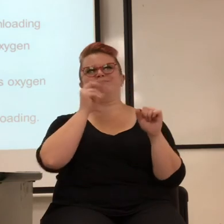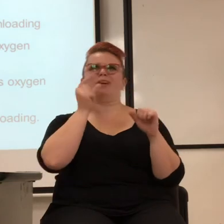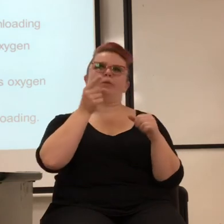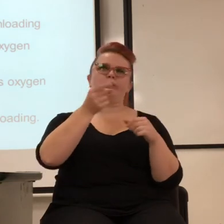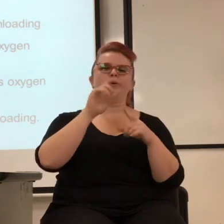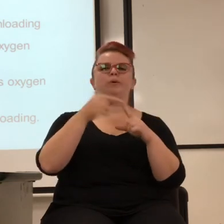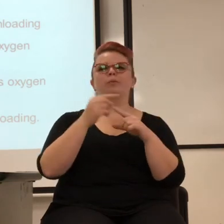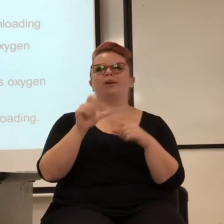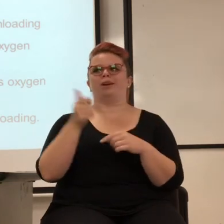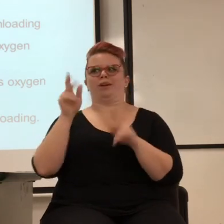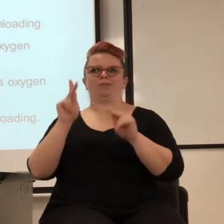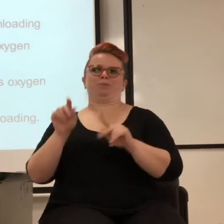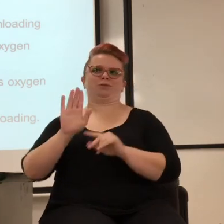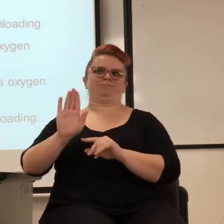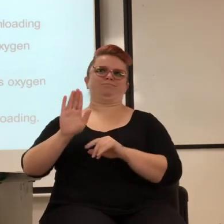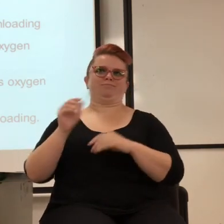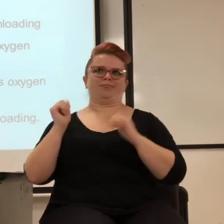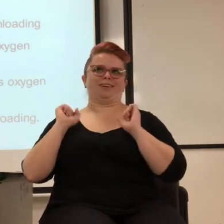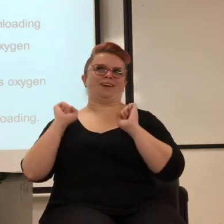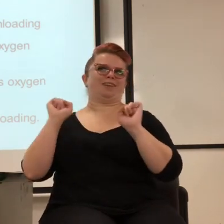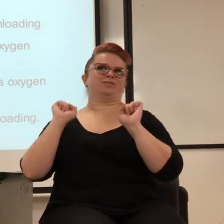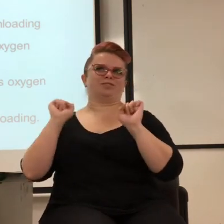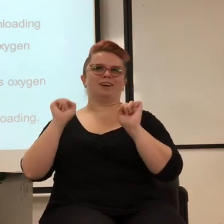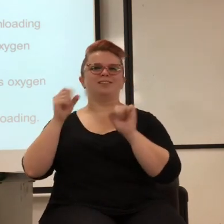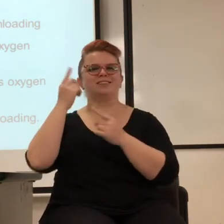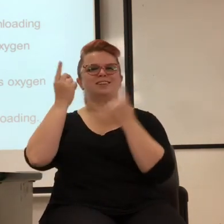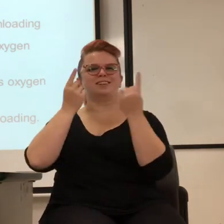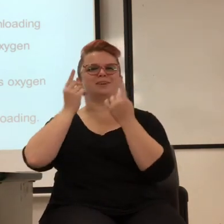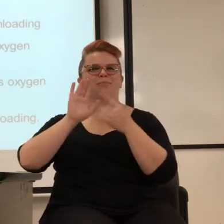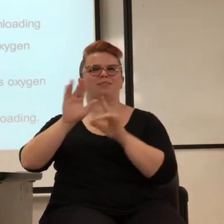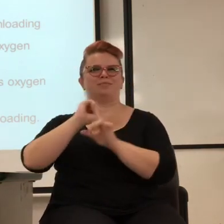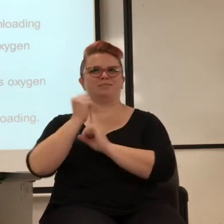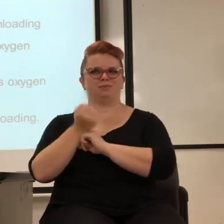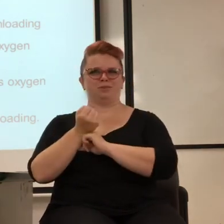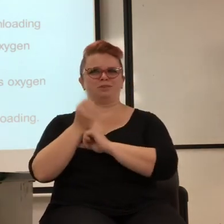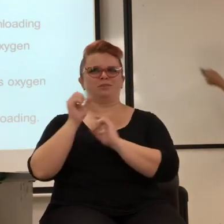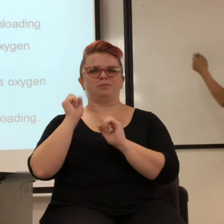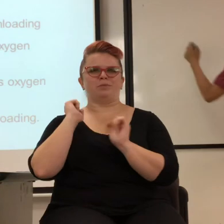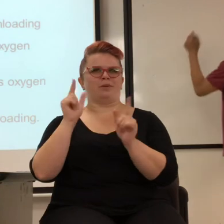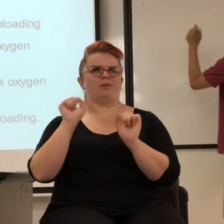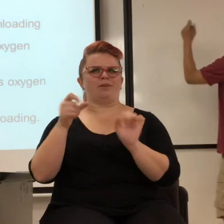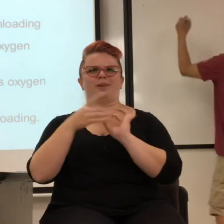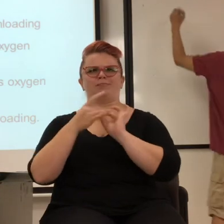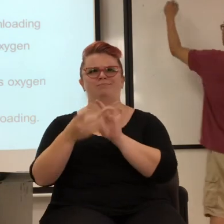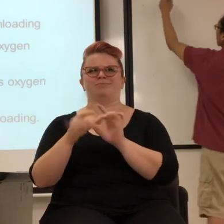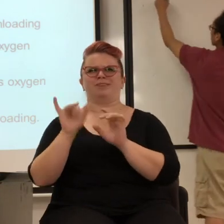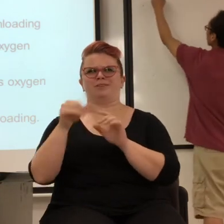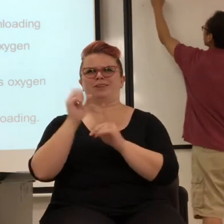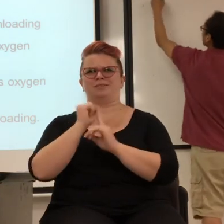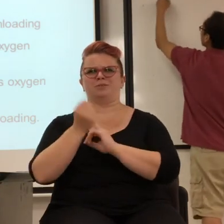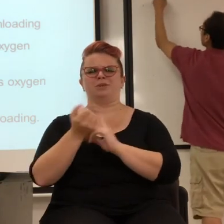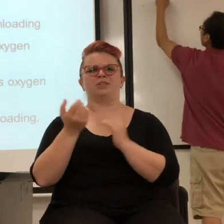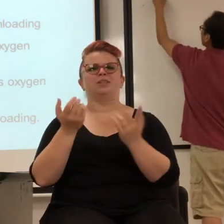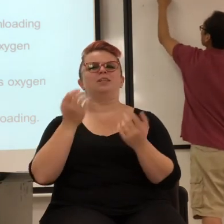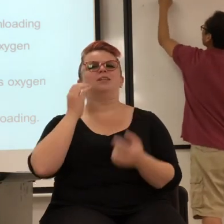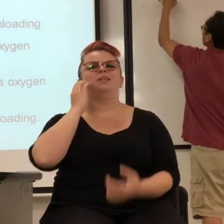exercises. Just think about that condition. We can all relate to it. The condition of